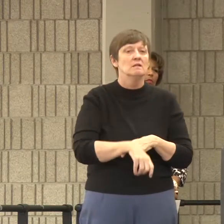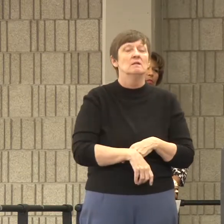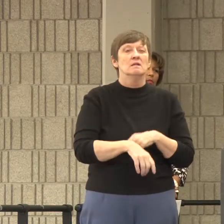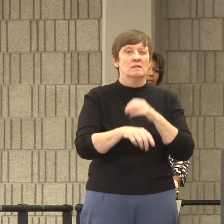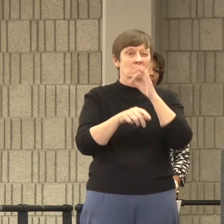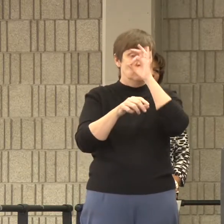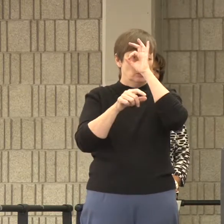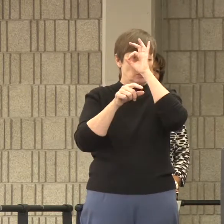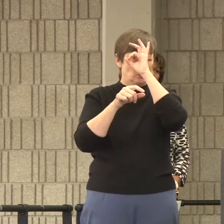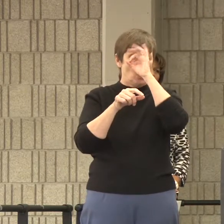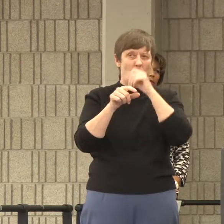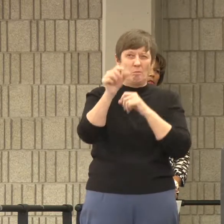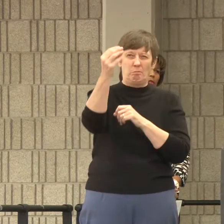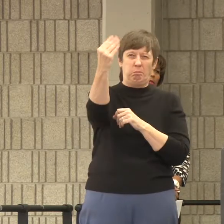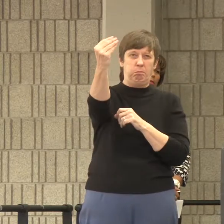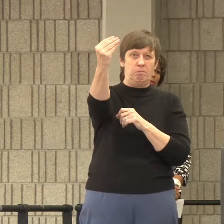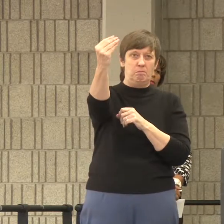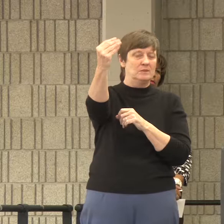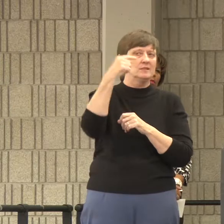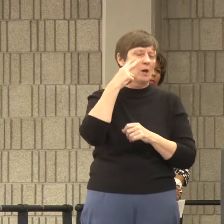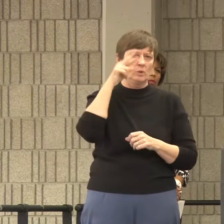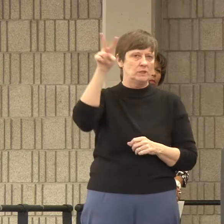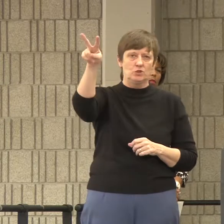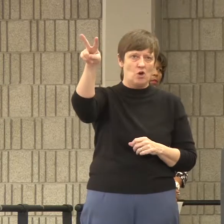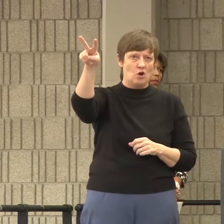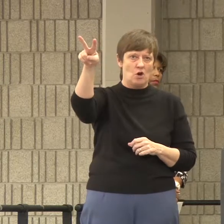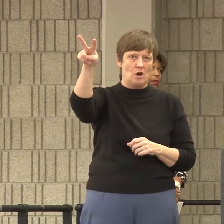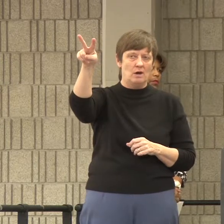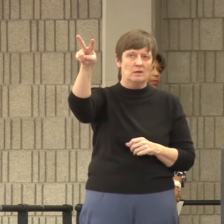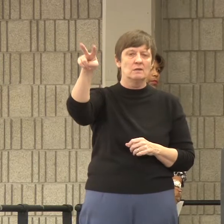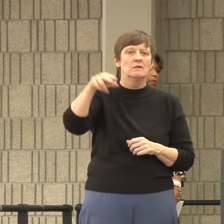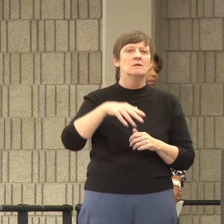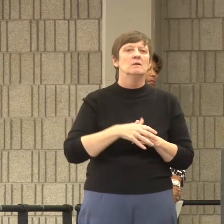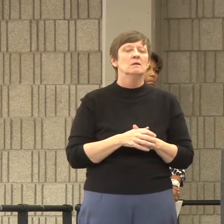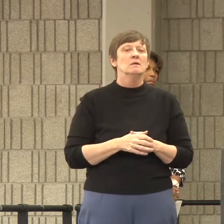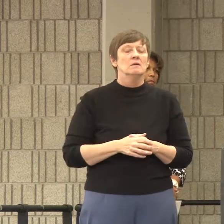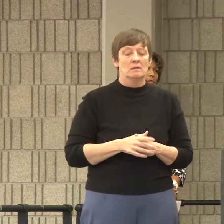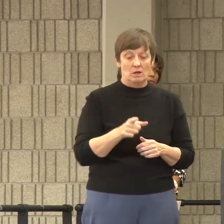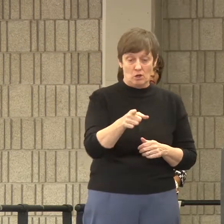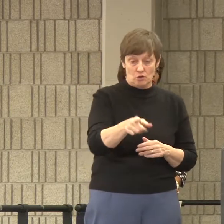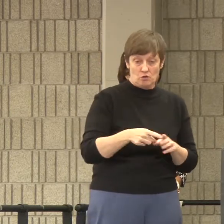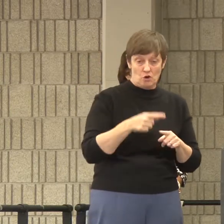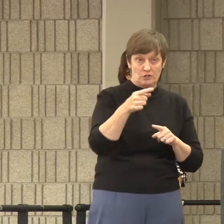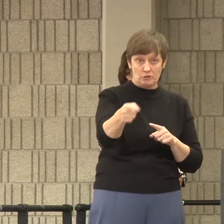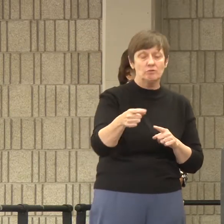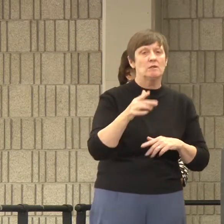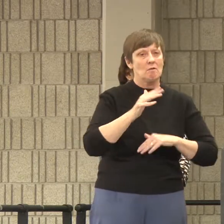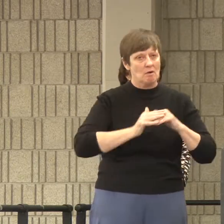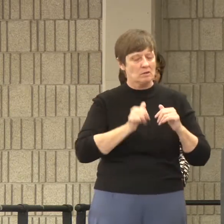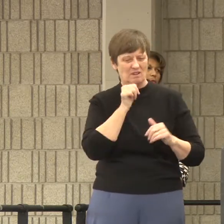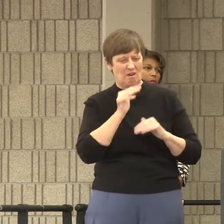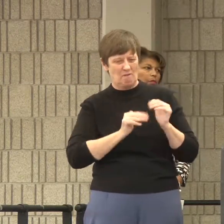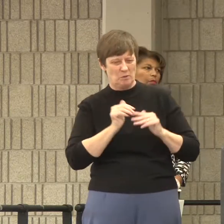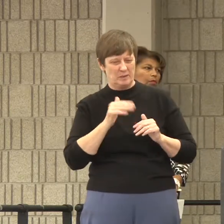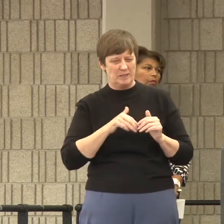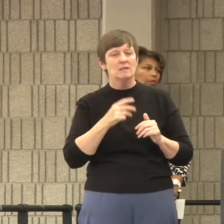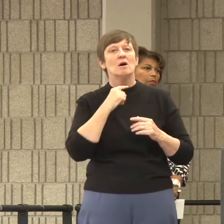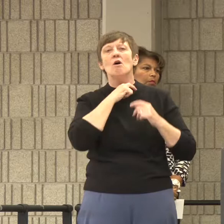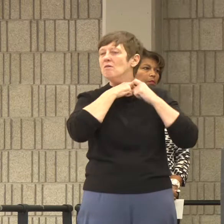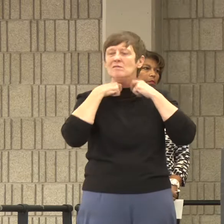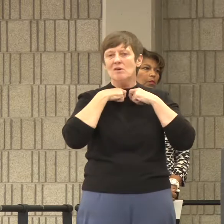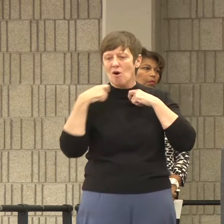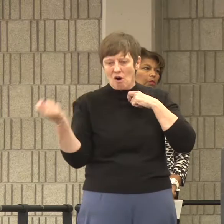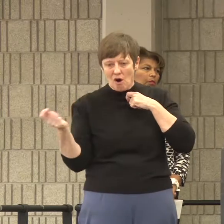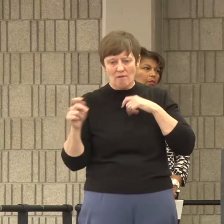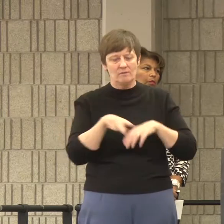scope flickered in the distance, but that's not what he saw. A bullet crossed the street. He greeted it comfortably, allowing it to remove his necktie to lie